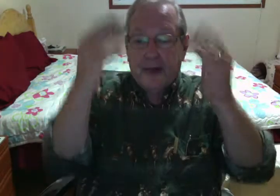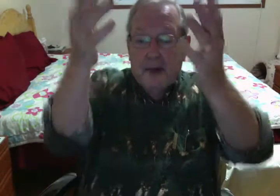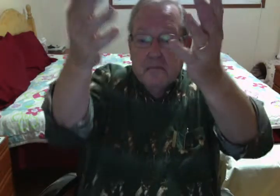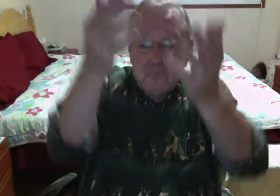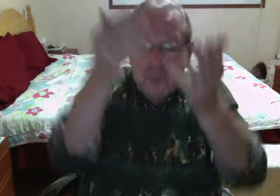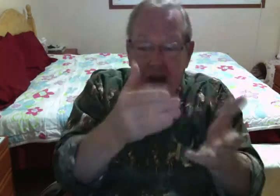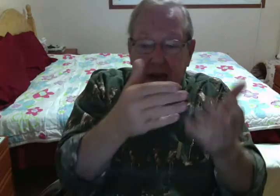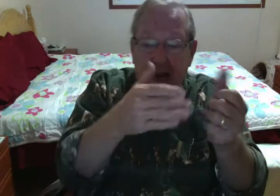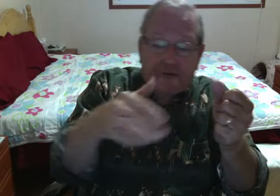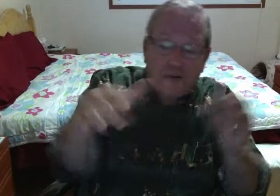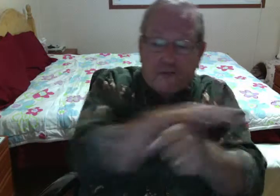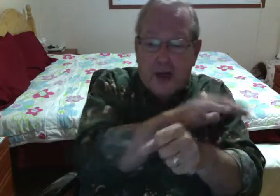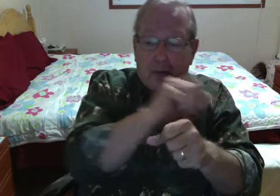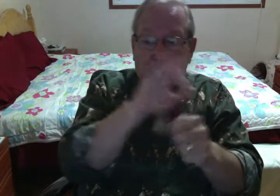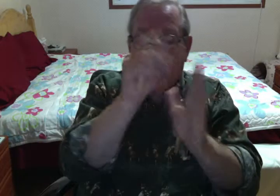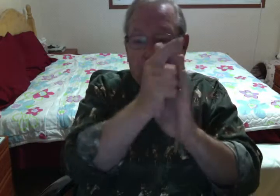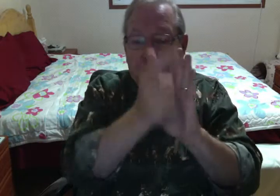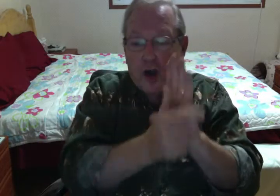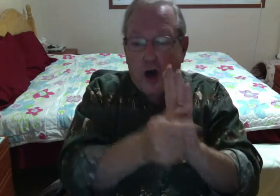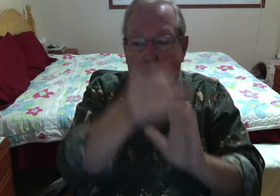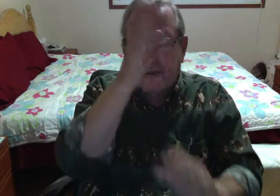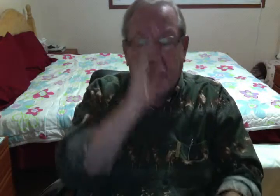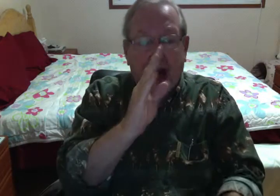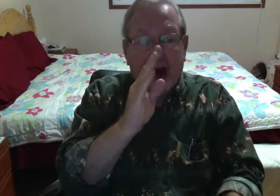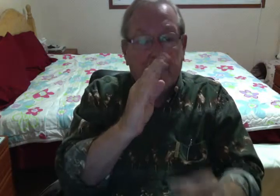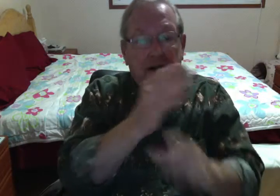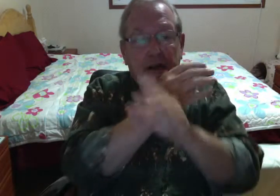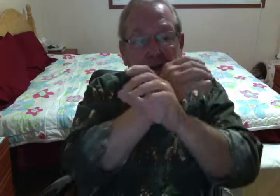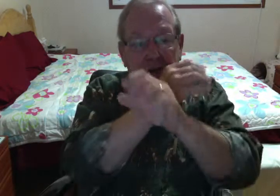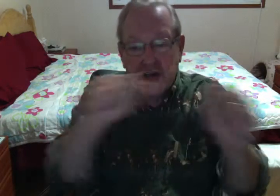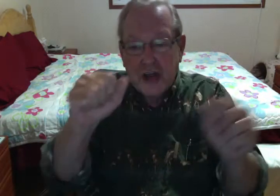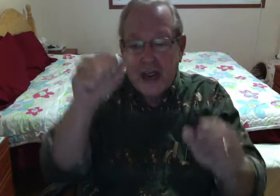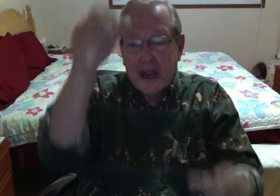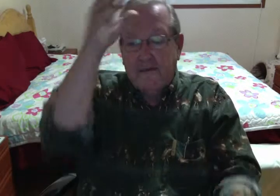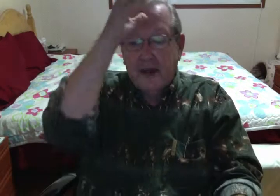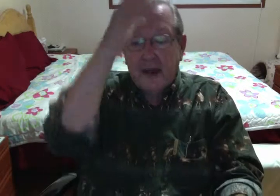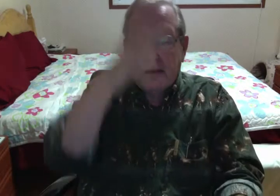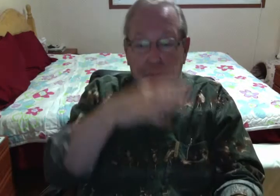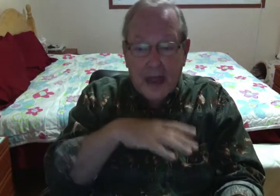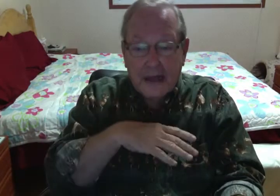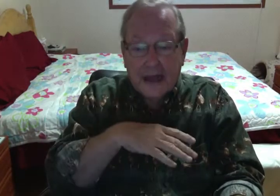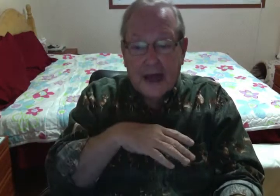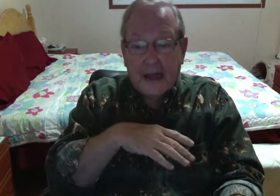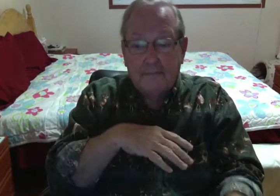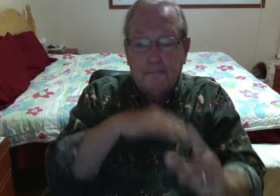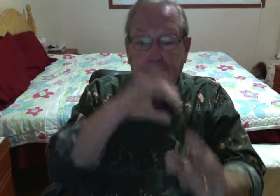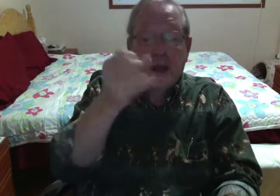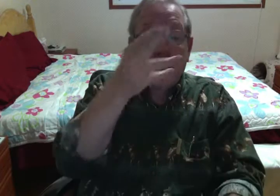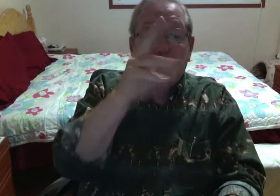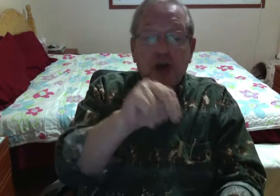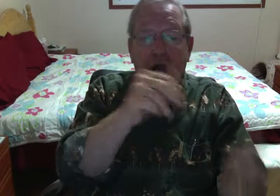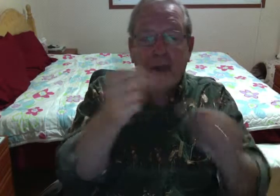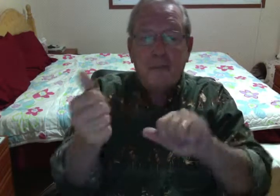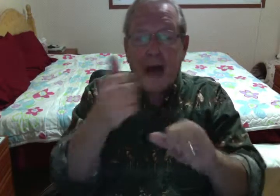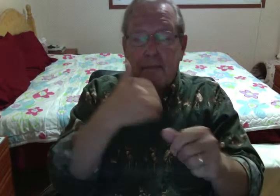bringing fulfillment of the law of God to save mankind. John the Baptist